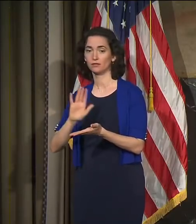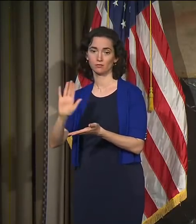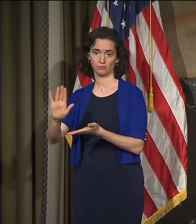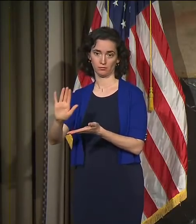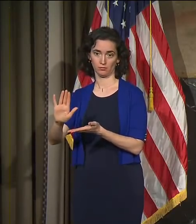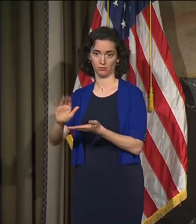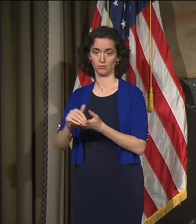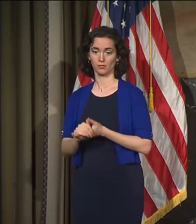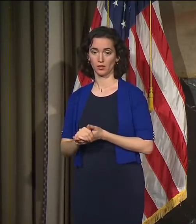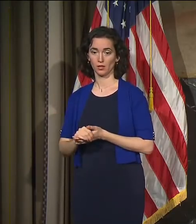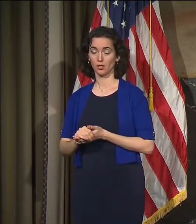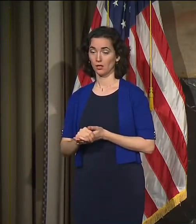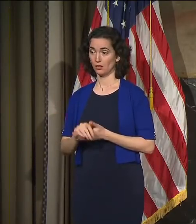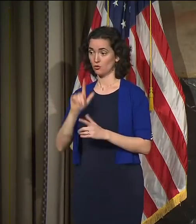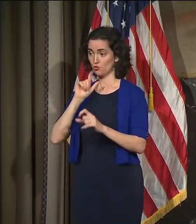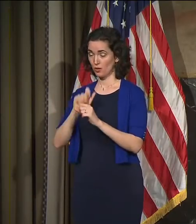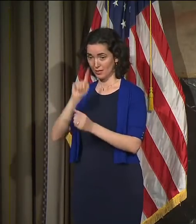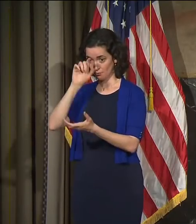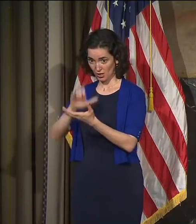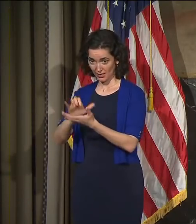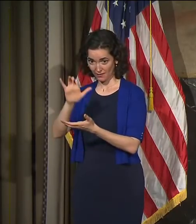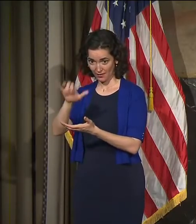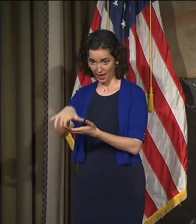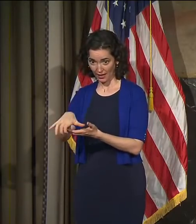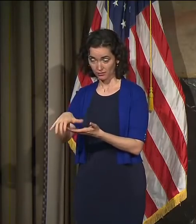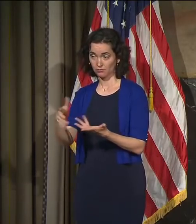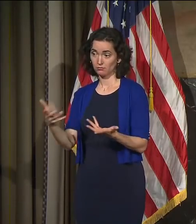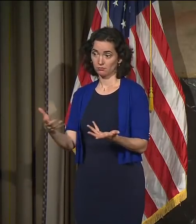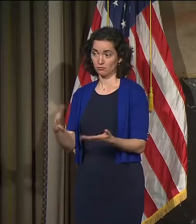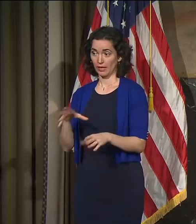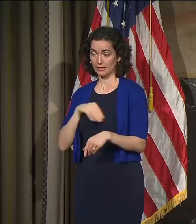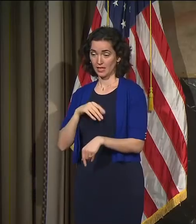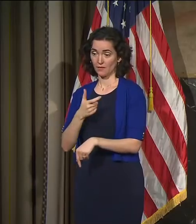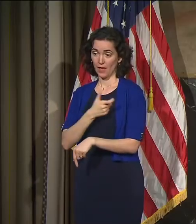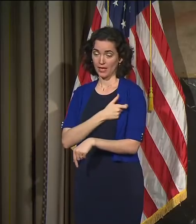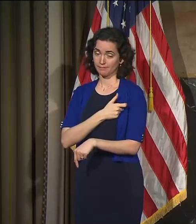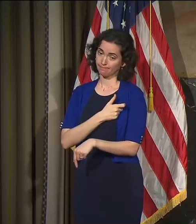they are serious about that and they don't think it's a serious thing, they may not be inclined